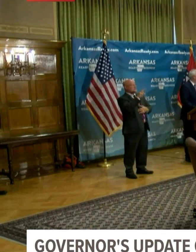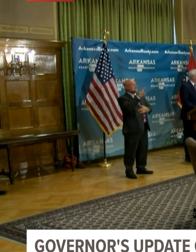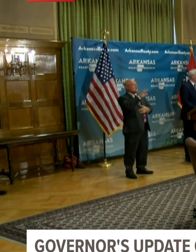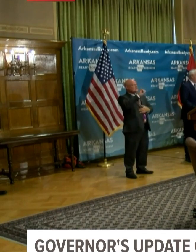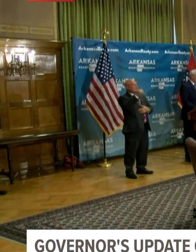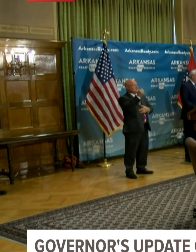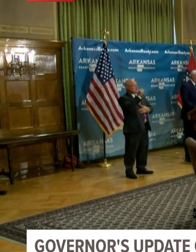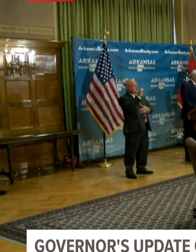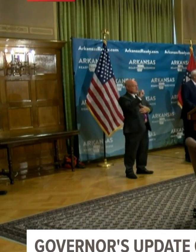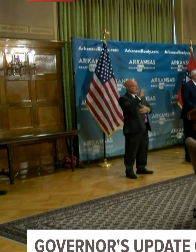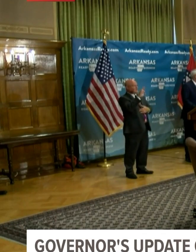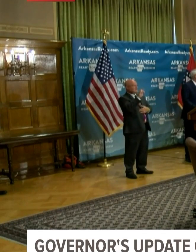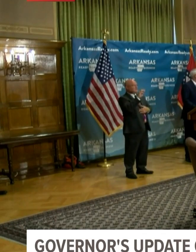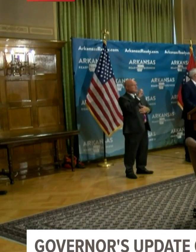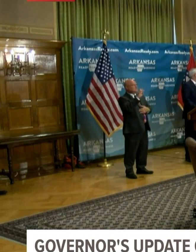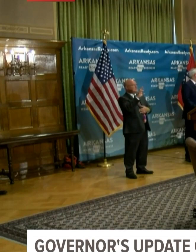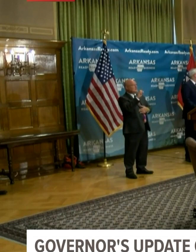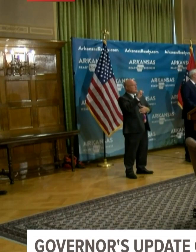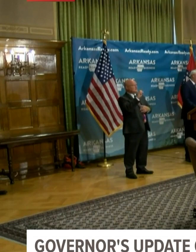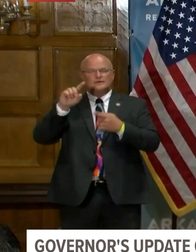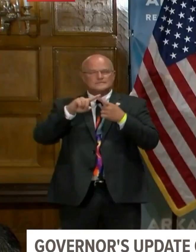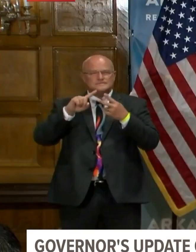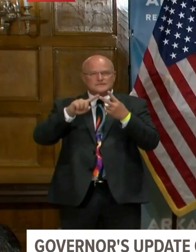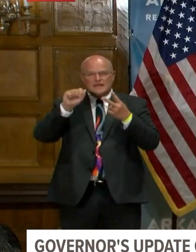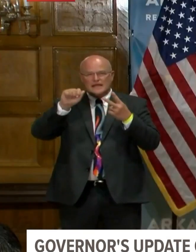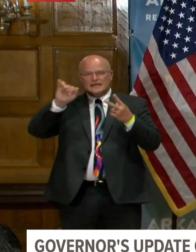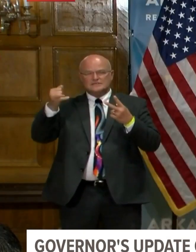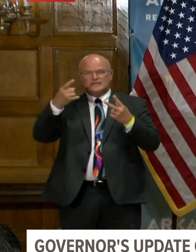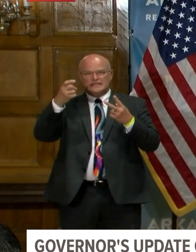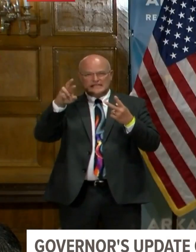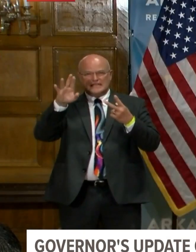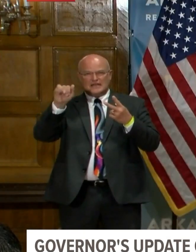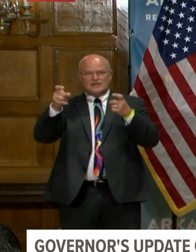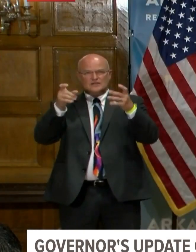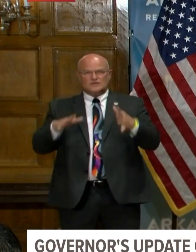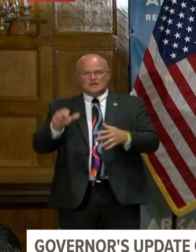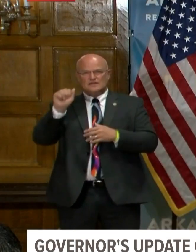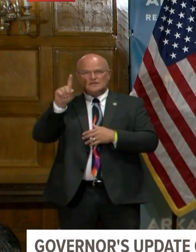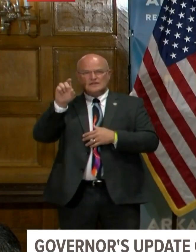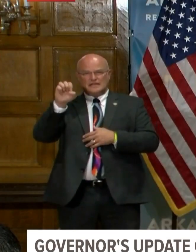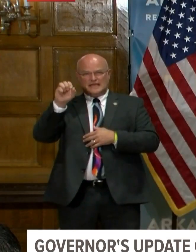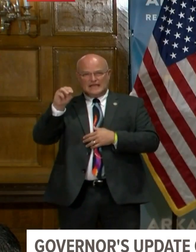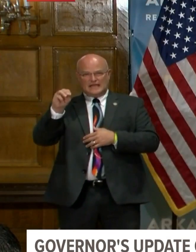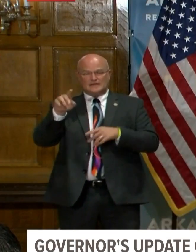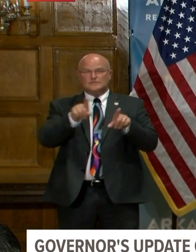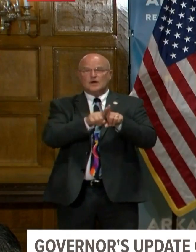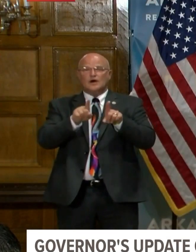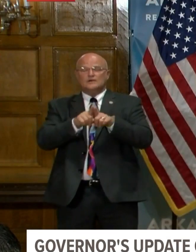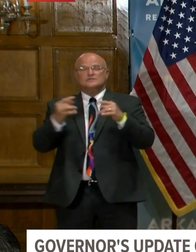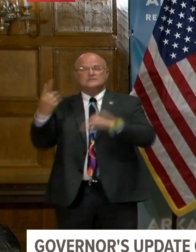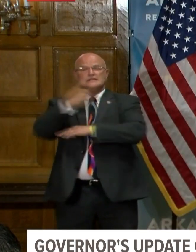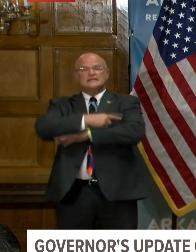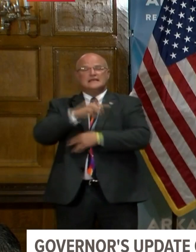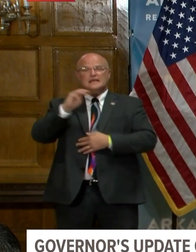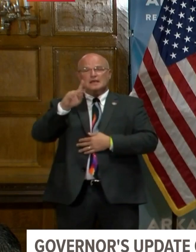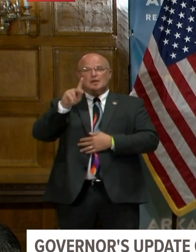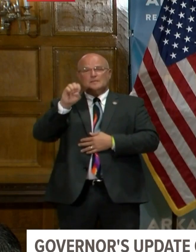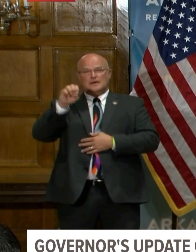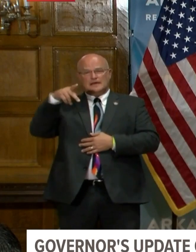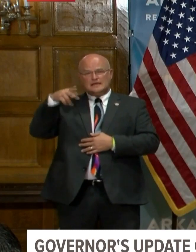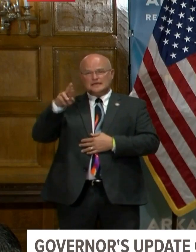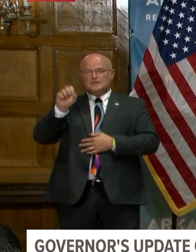Jose Romero, A.J. Gary, Director of ADAM, and joined today also by Secretary Mike